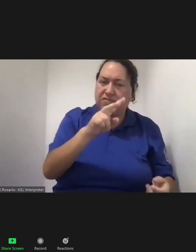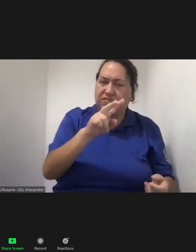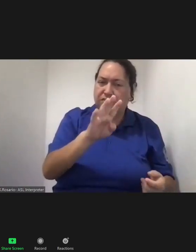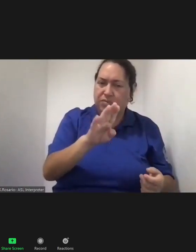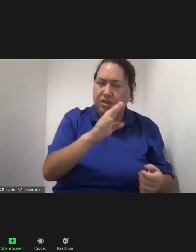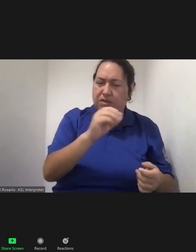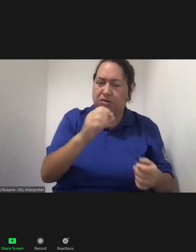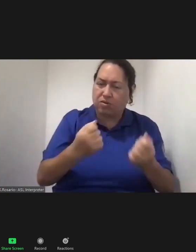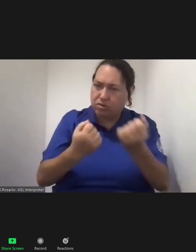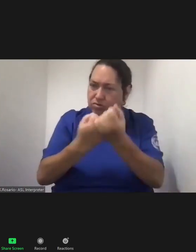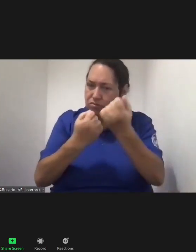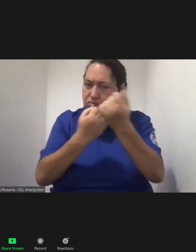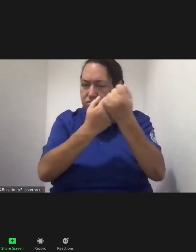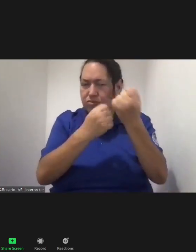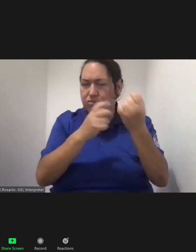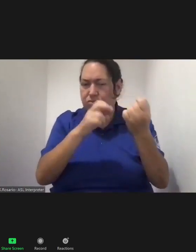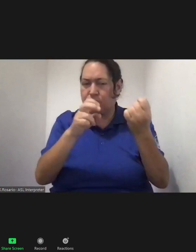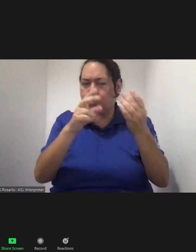we can.